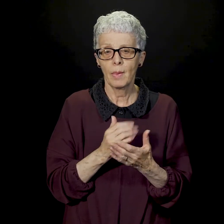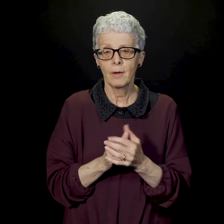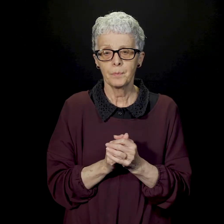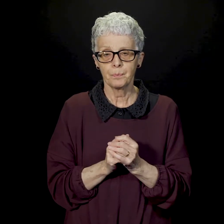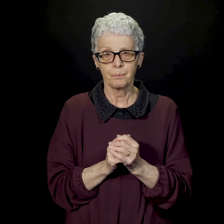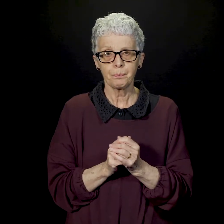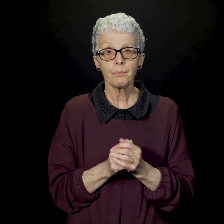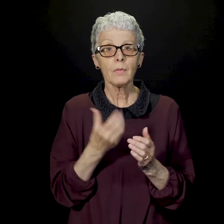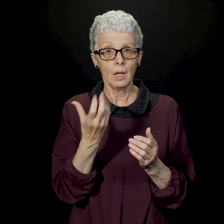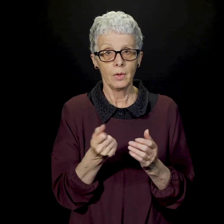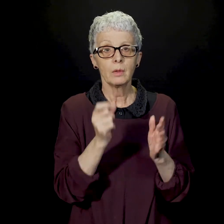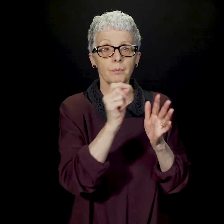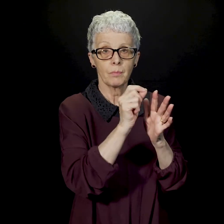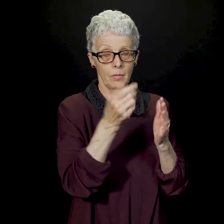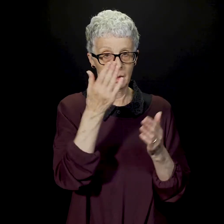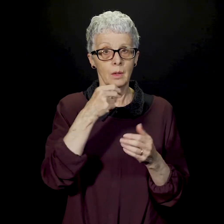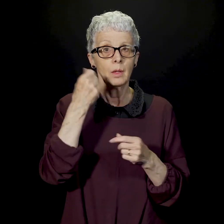Take pornography.